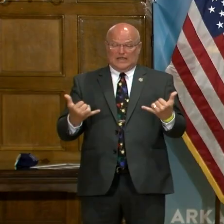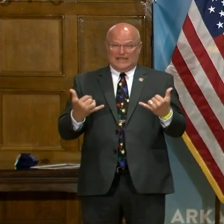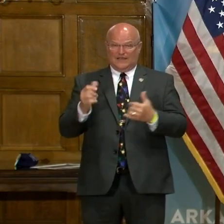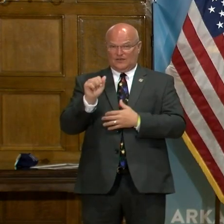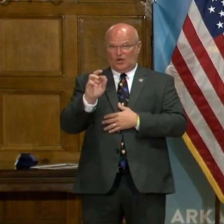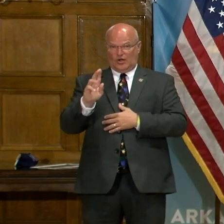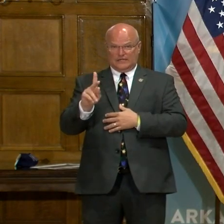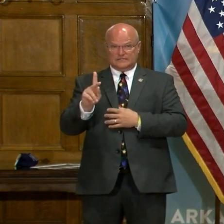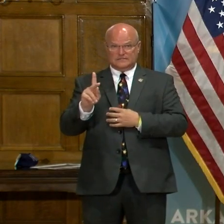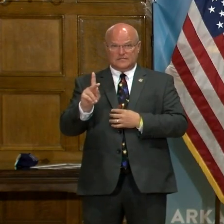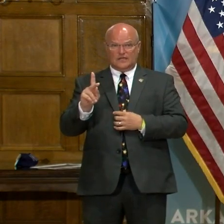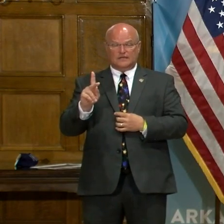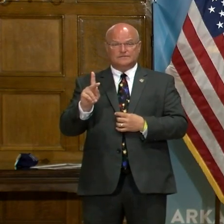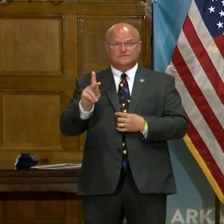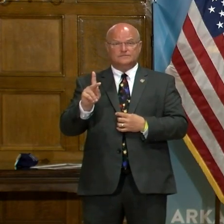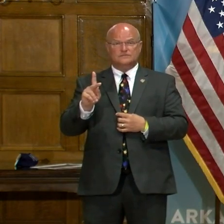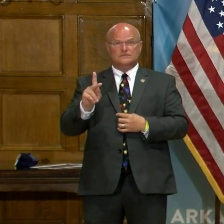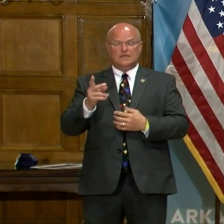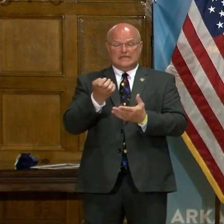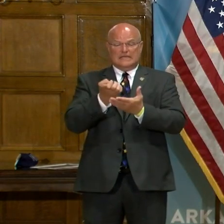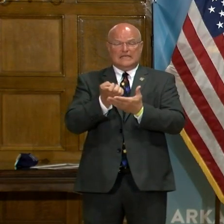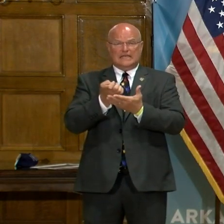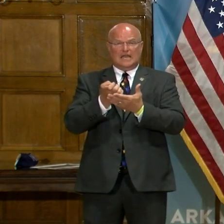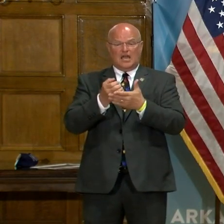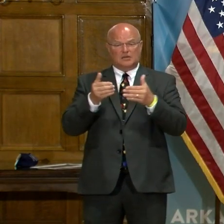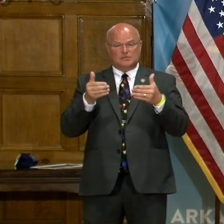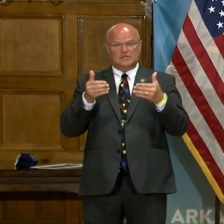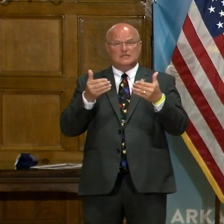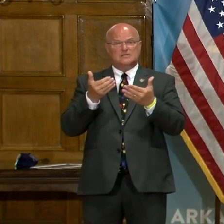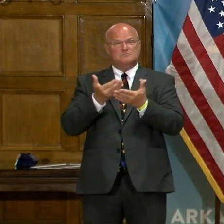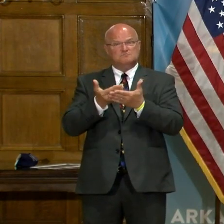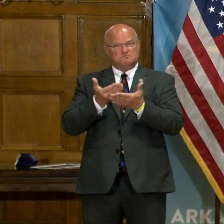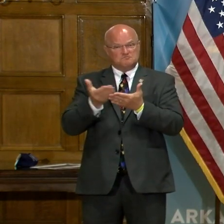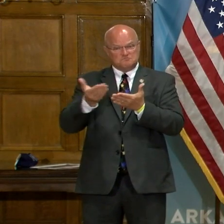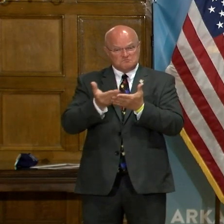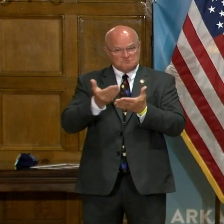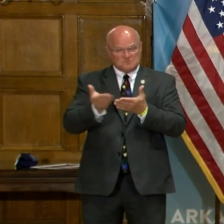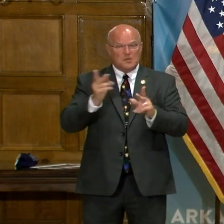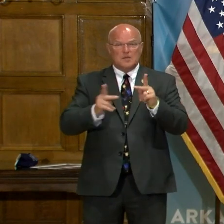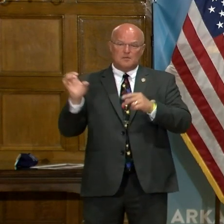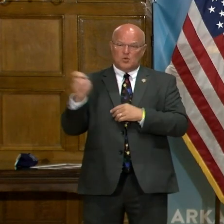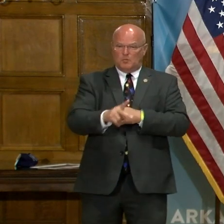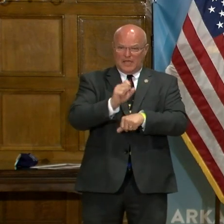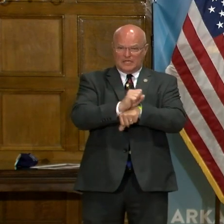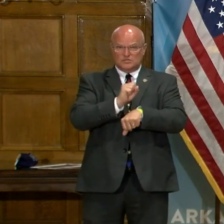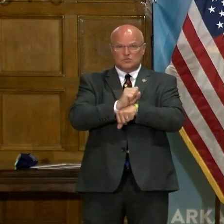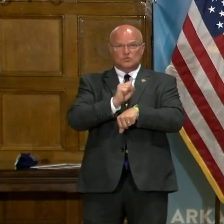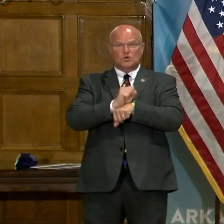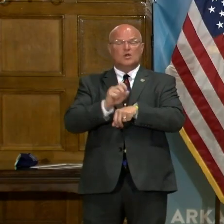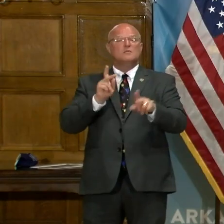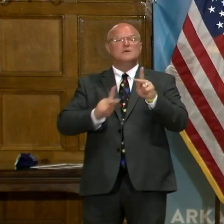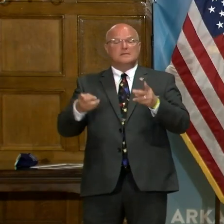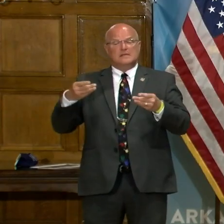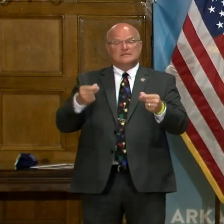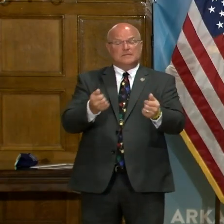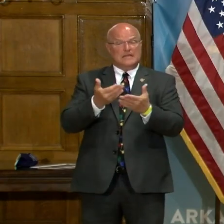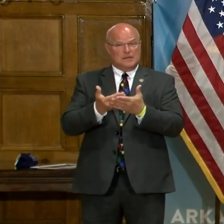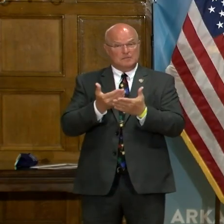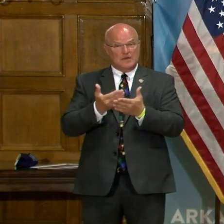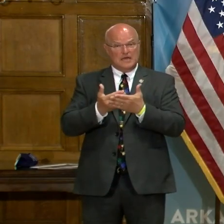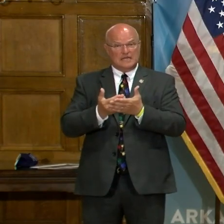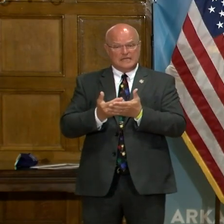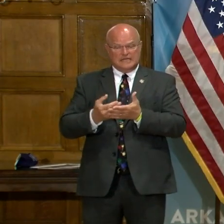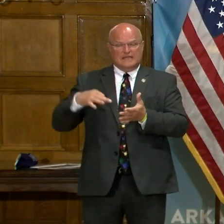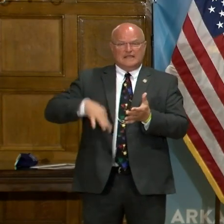in Arkansas, the economy is moving, people are going back to work, people are spending money,